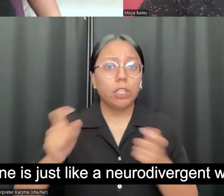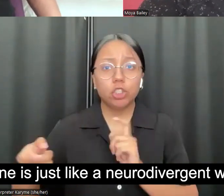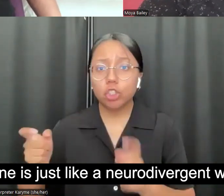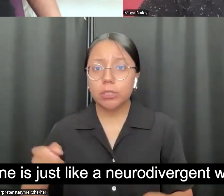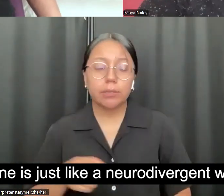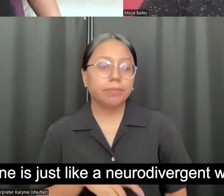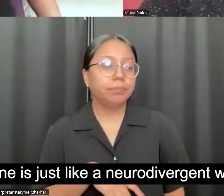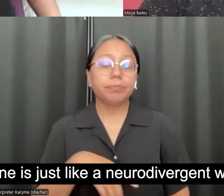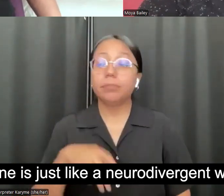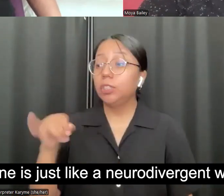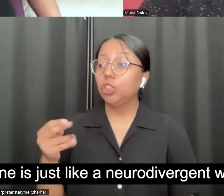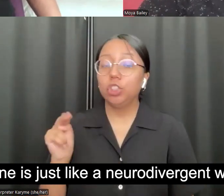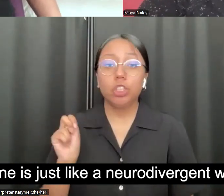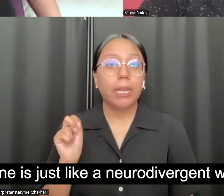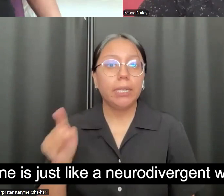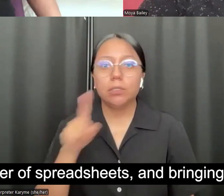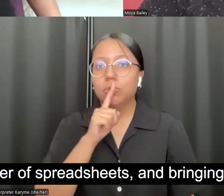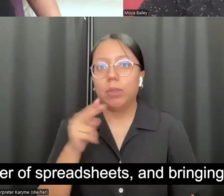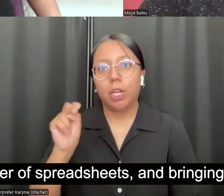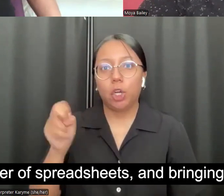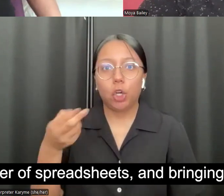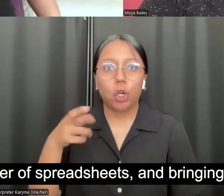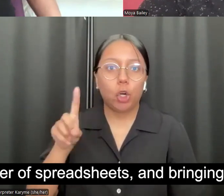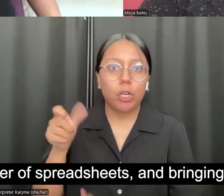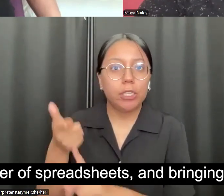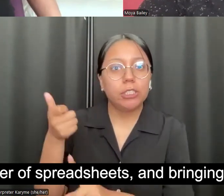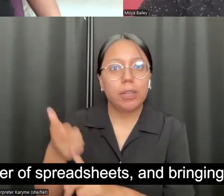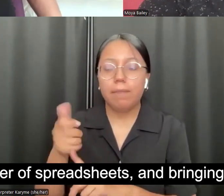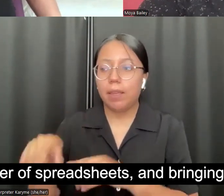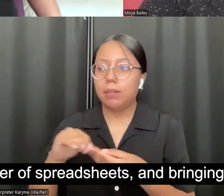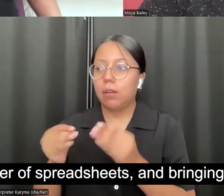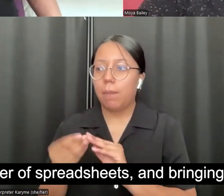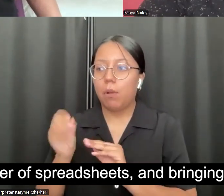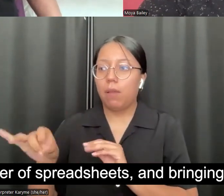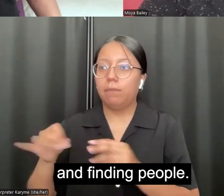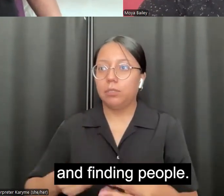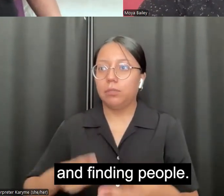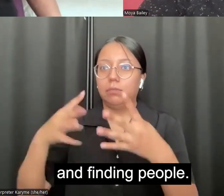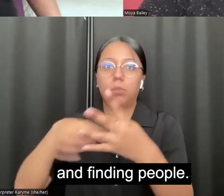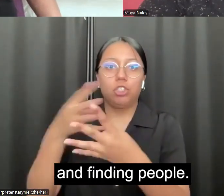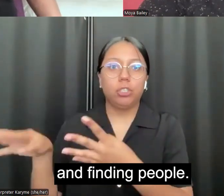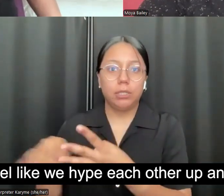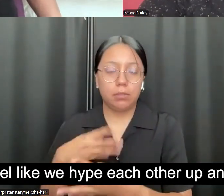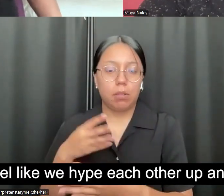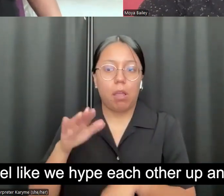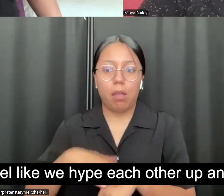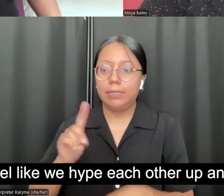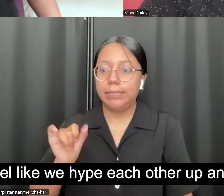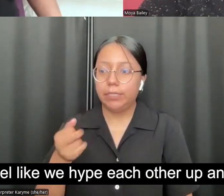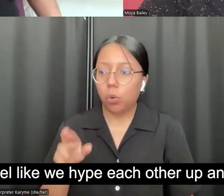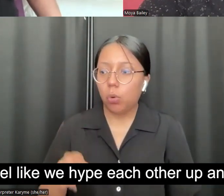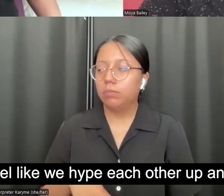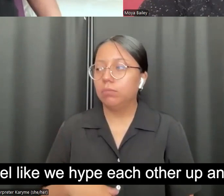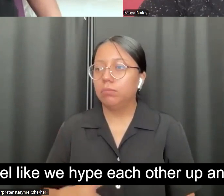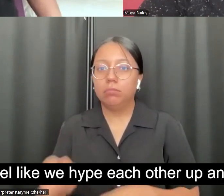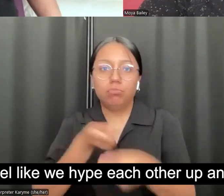mean, the number of spreadsheets, I'm just like, bruh, and the Discord and the like bringing in volunteers and finding people. But I feel like we hype